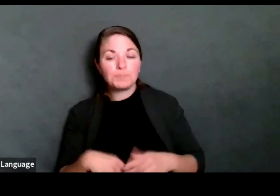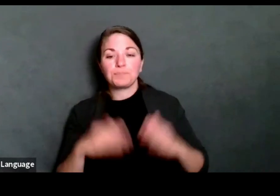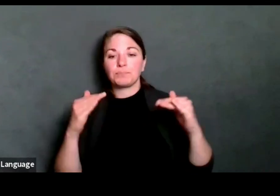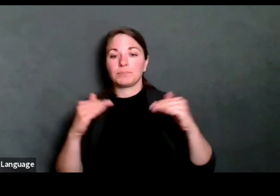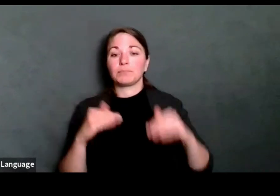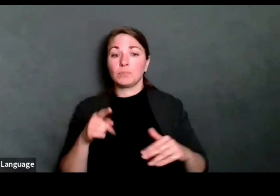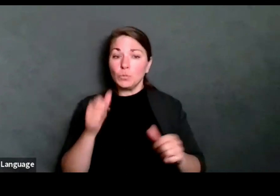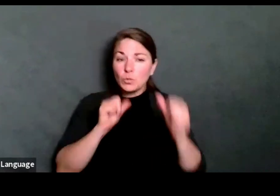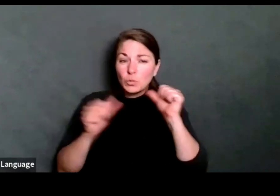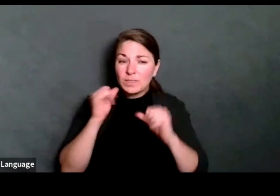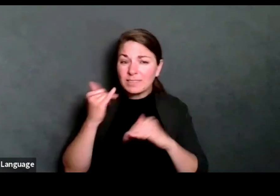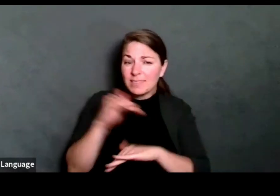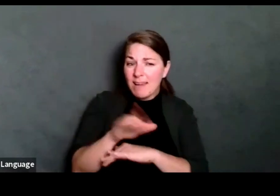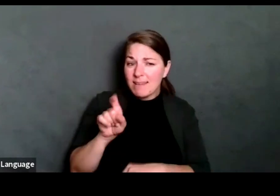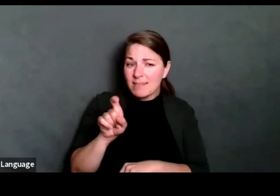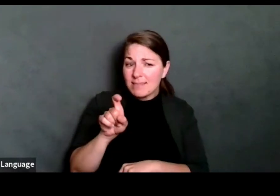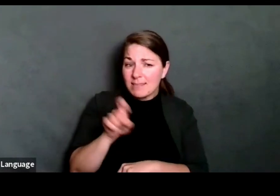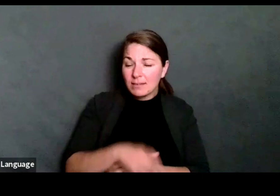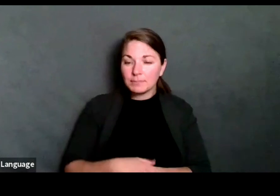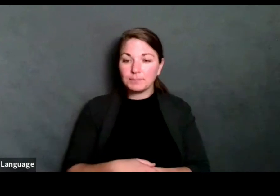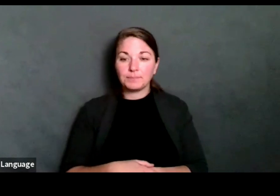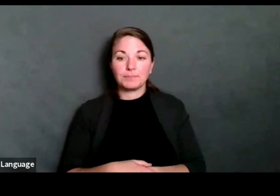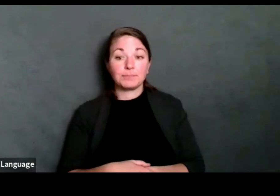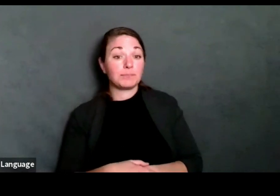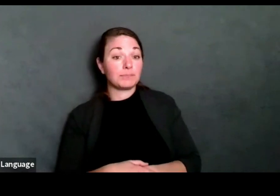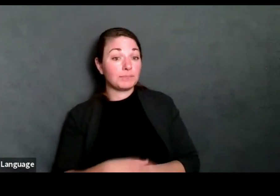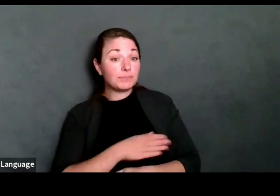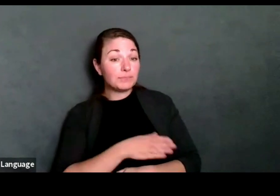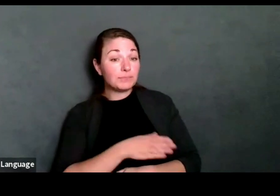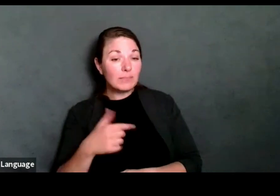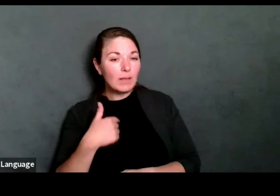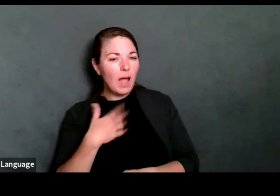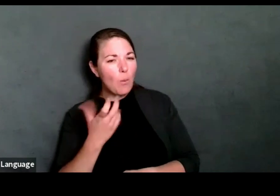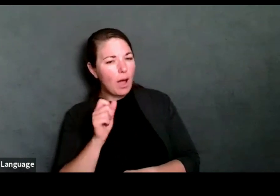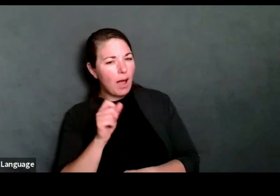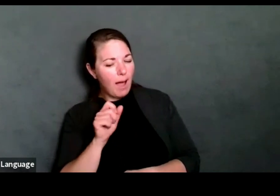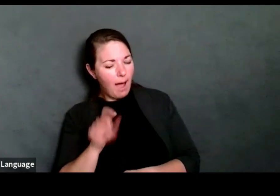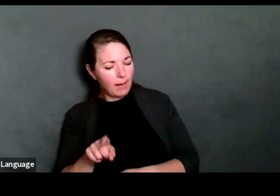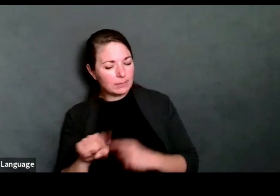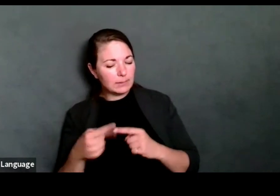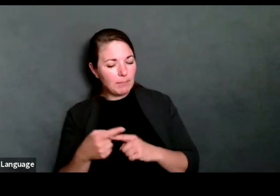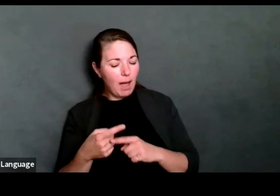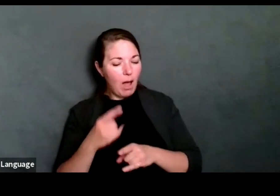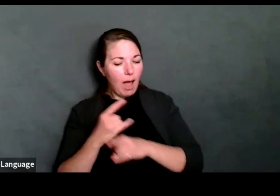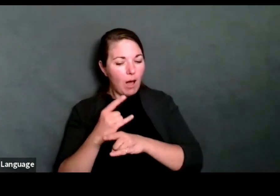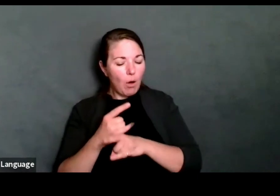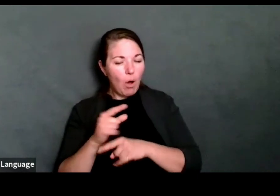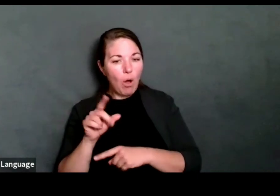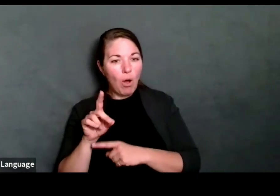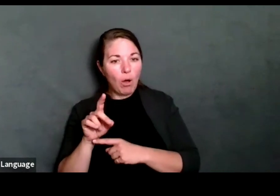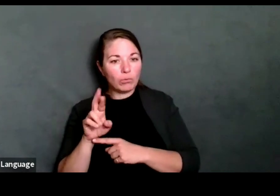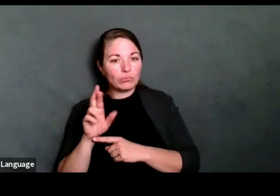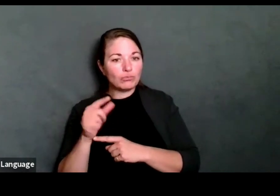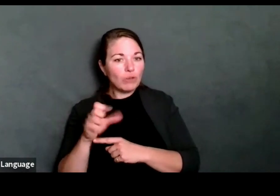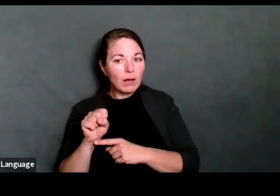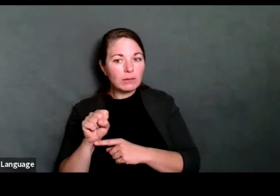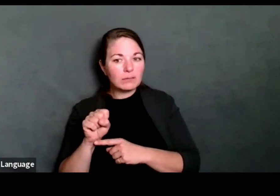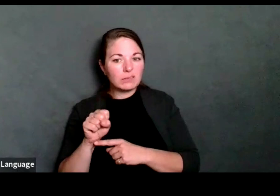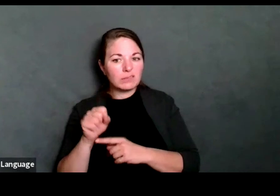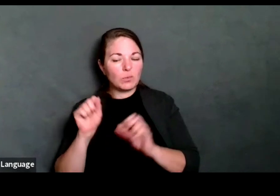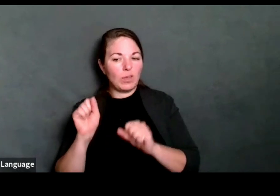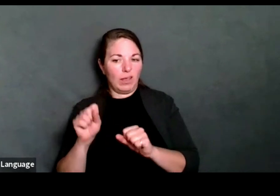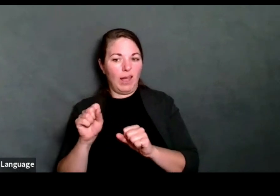tonight? I'd like to ask about alcohol and drugs so that I can make sure we give you the right medical care. Is that okay with